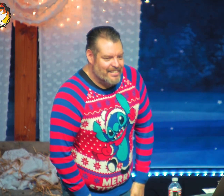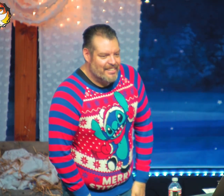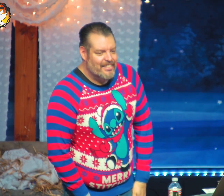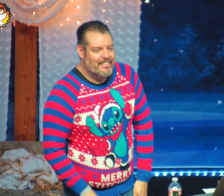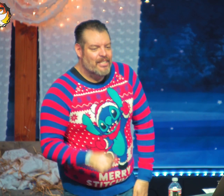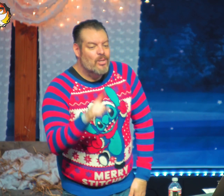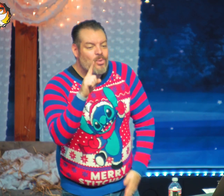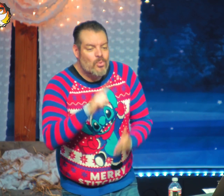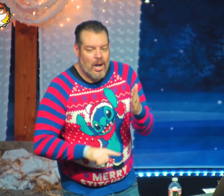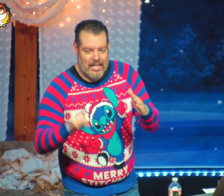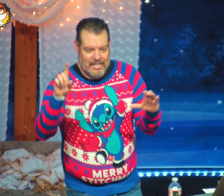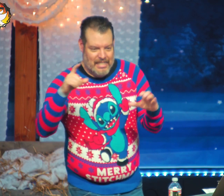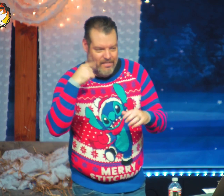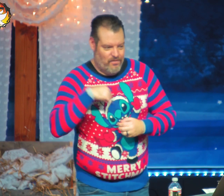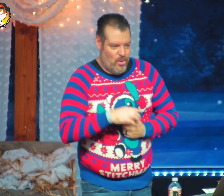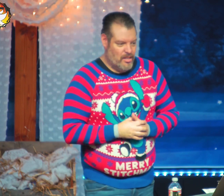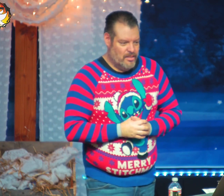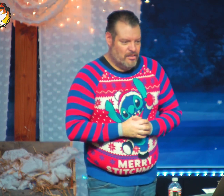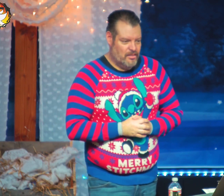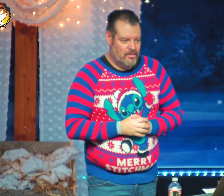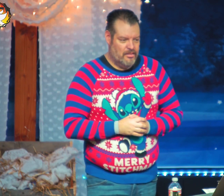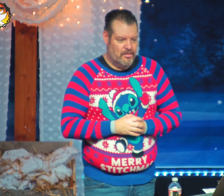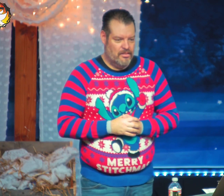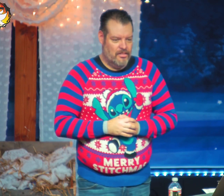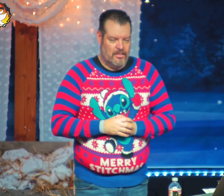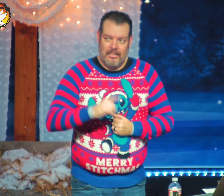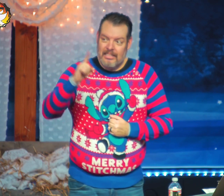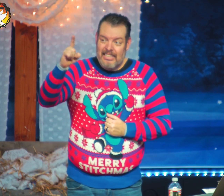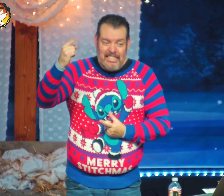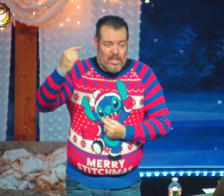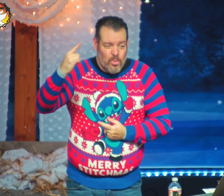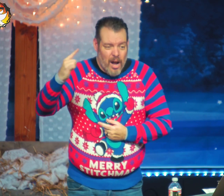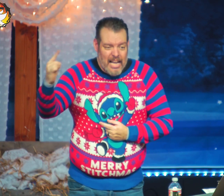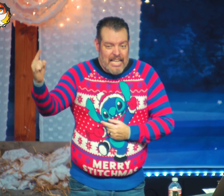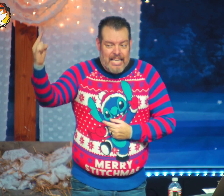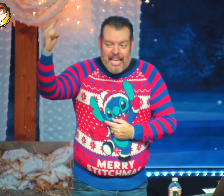Being cranky and crabby, complaining, and you're like, oh, okay.